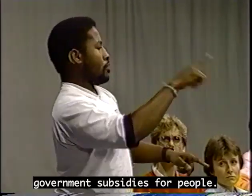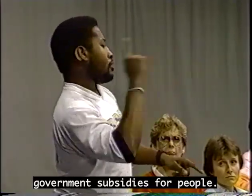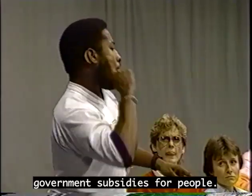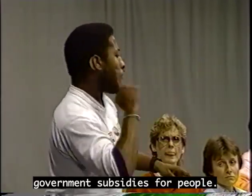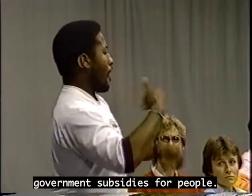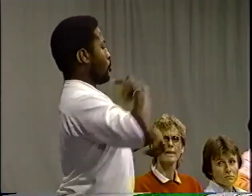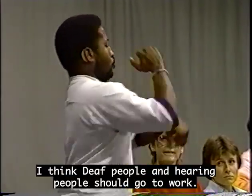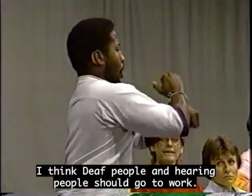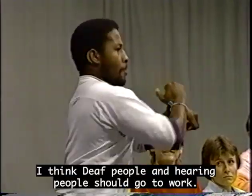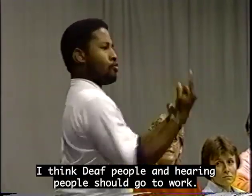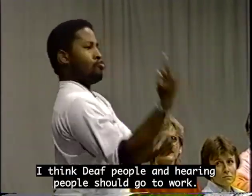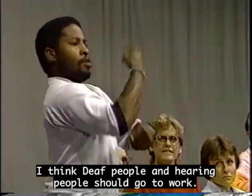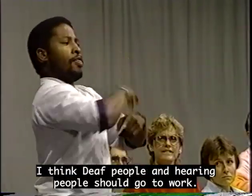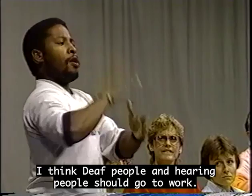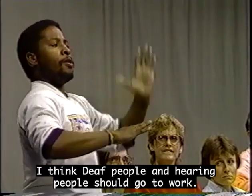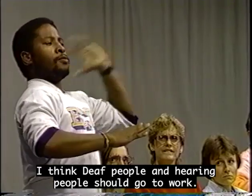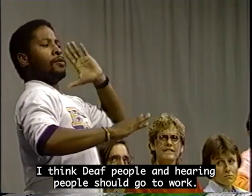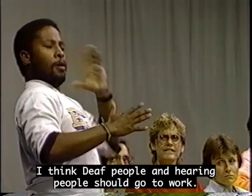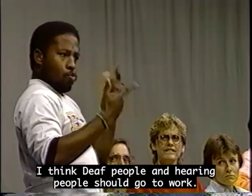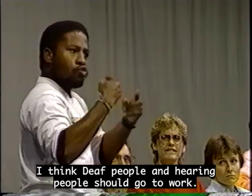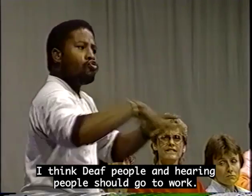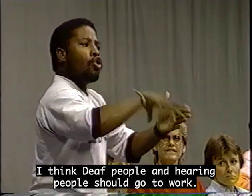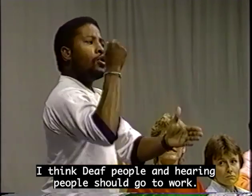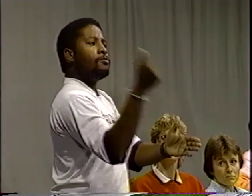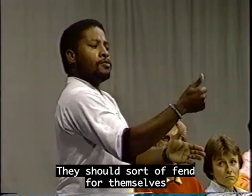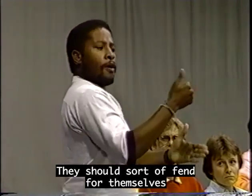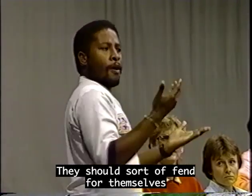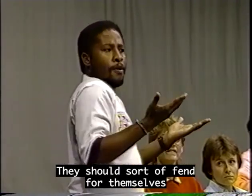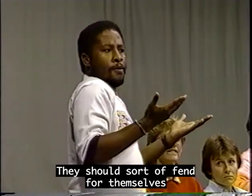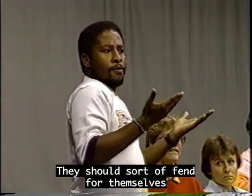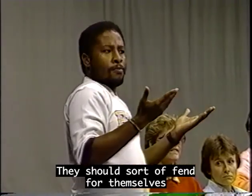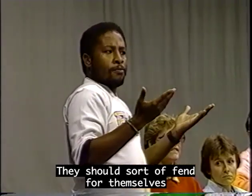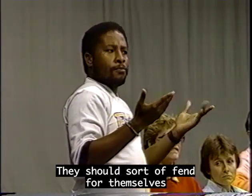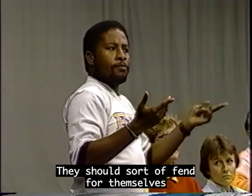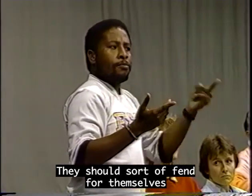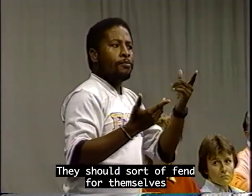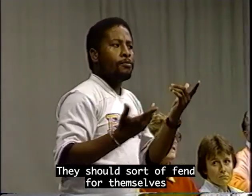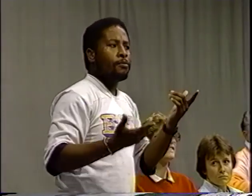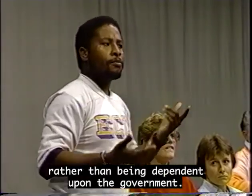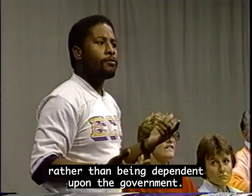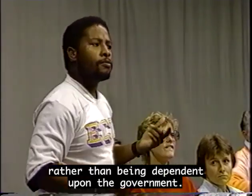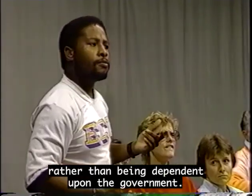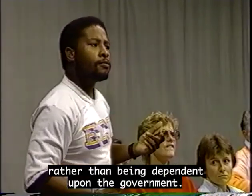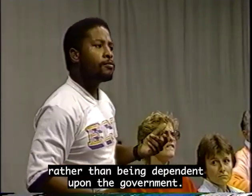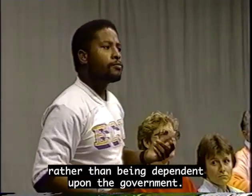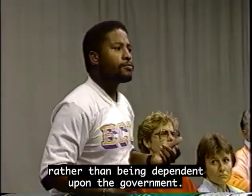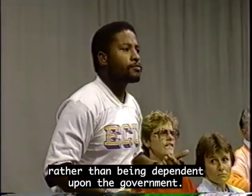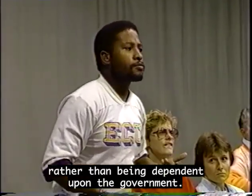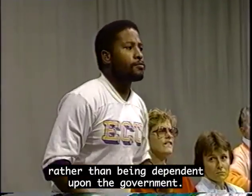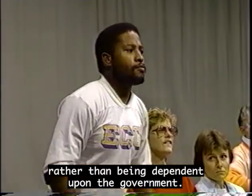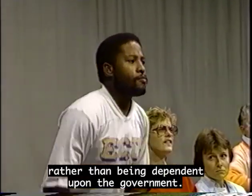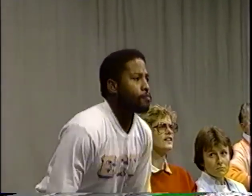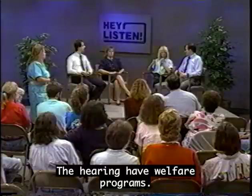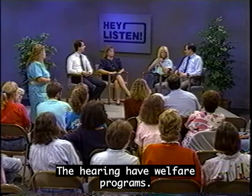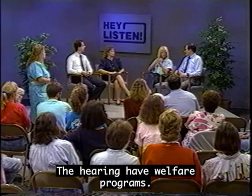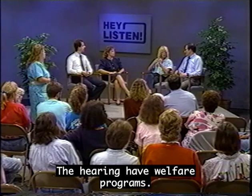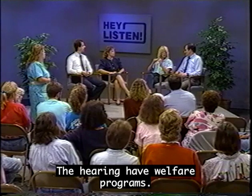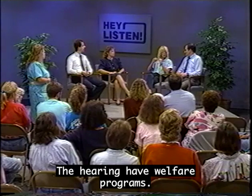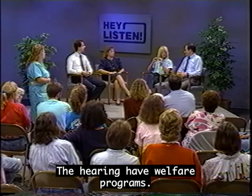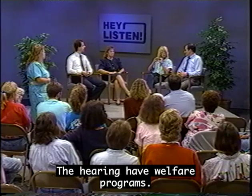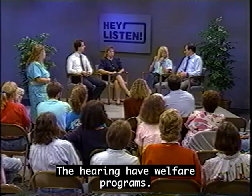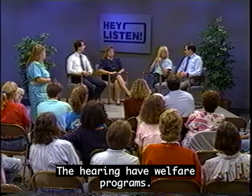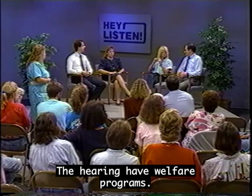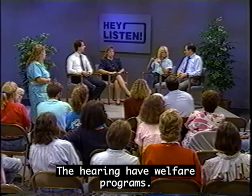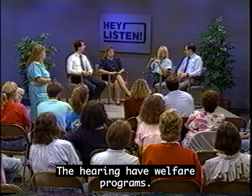government subsidies for people. I think deaf people and hearing people should go to work. They should sort of fend for themselves rather than being dependent upon the government. Hearing